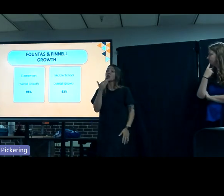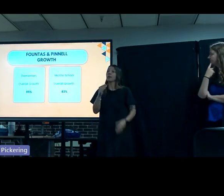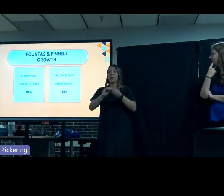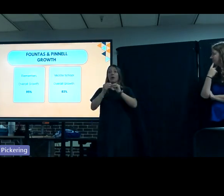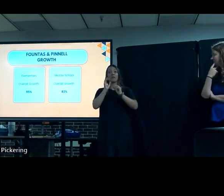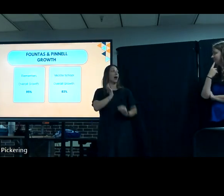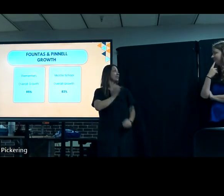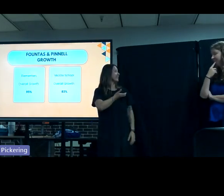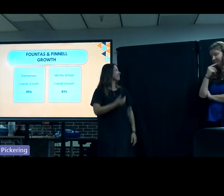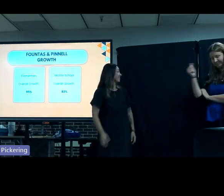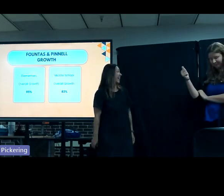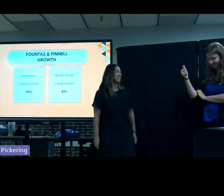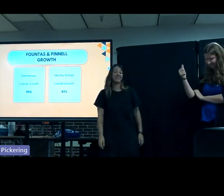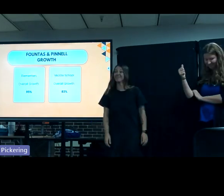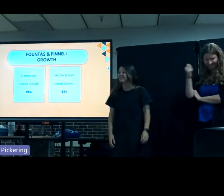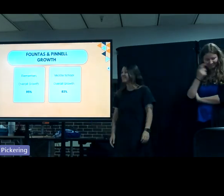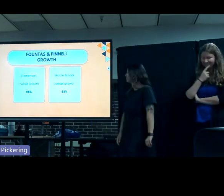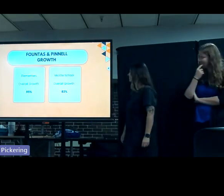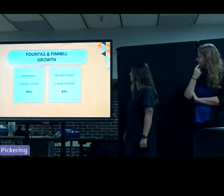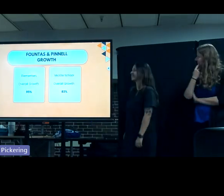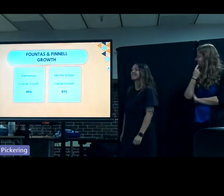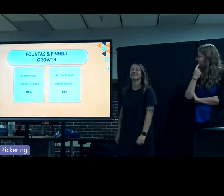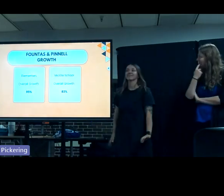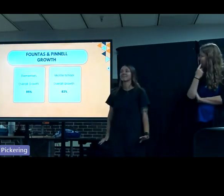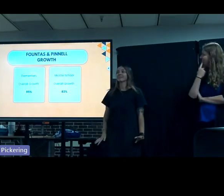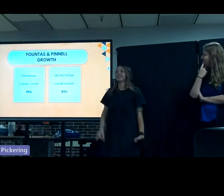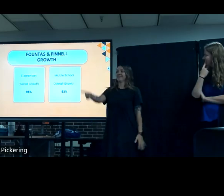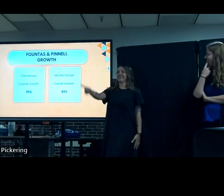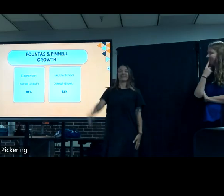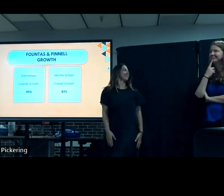growth. Really good numbers for us.